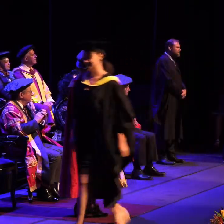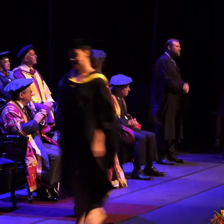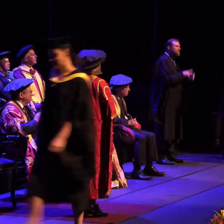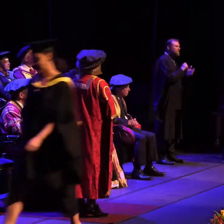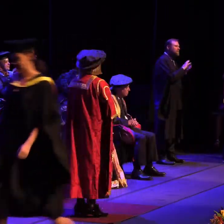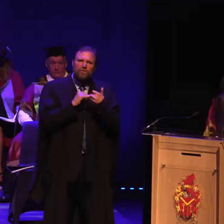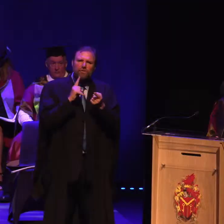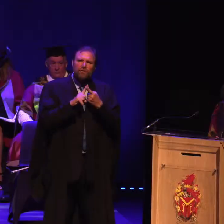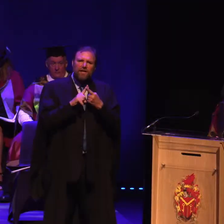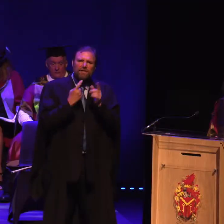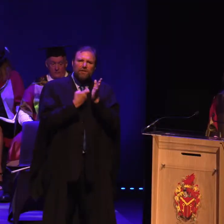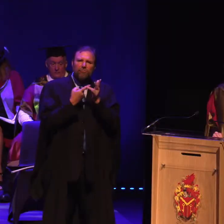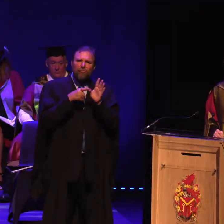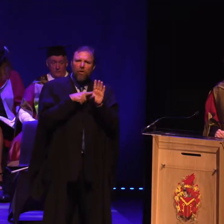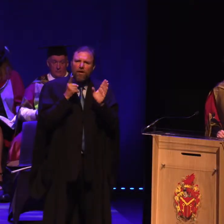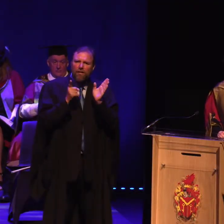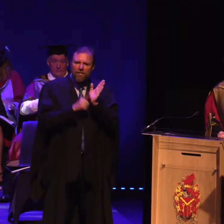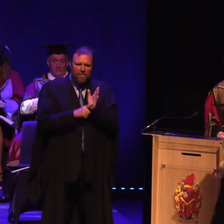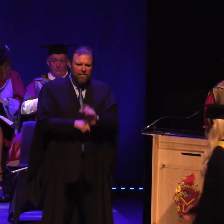Chelsea Louise Royal.